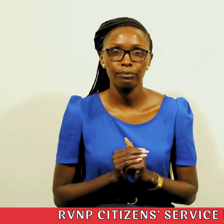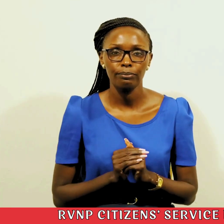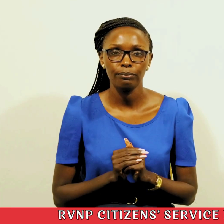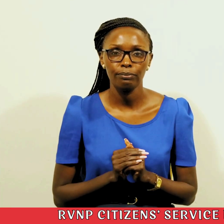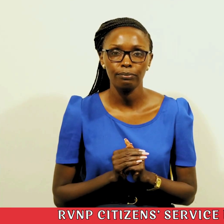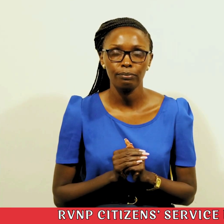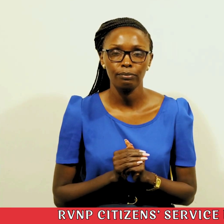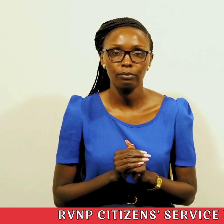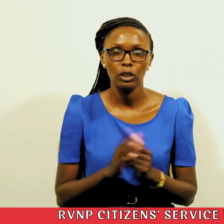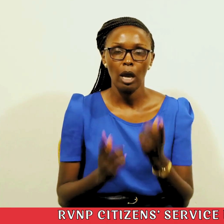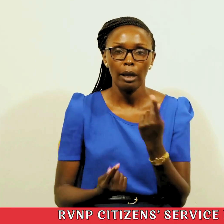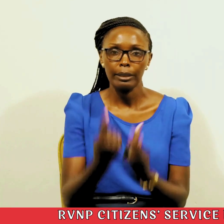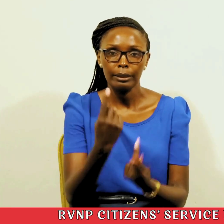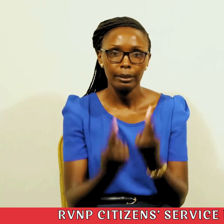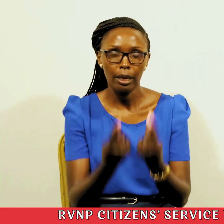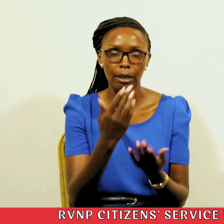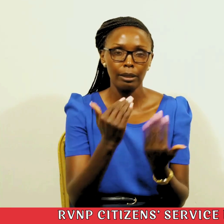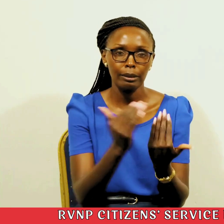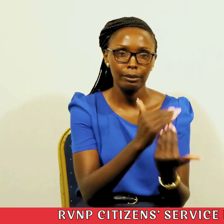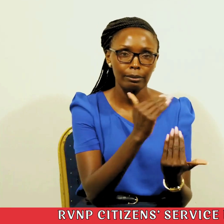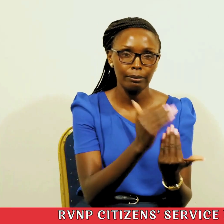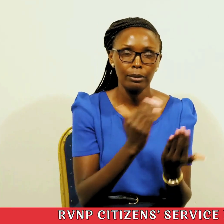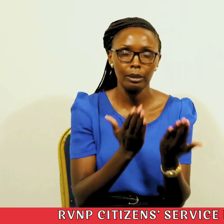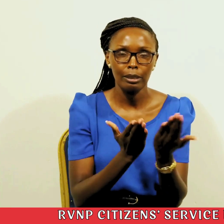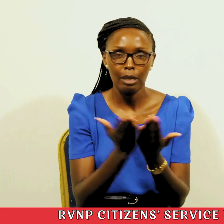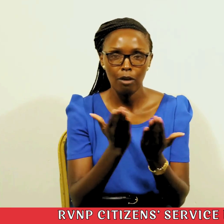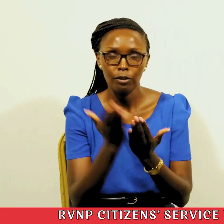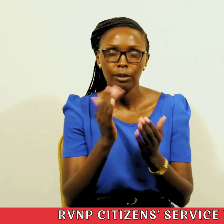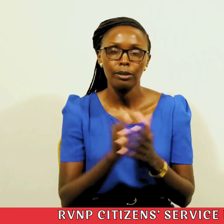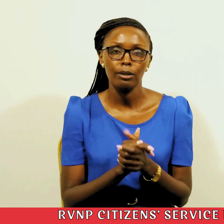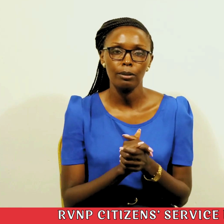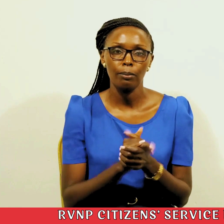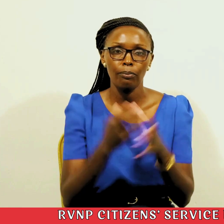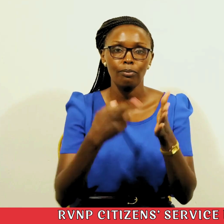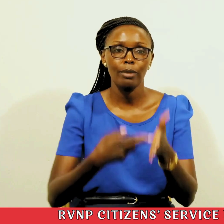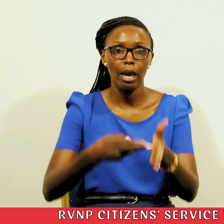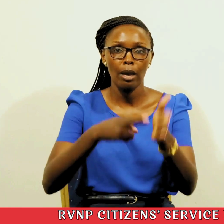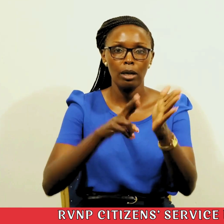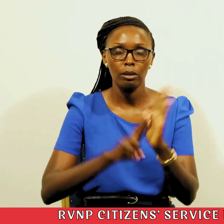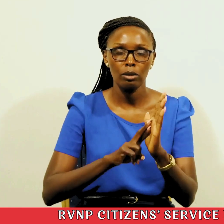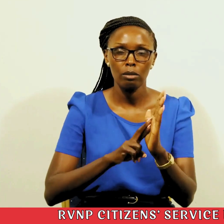Catering services. The requirement is to make a payment.